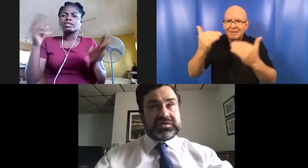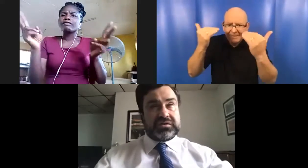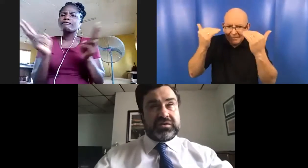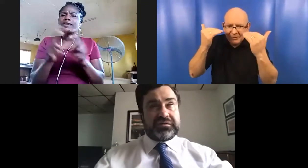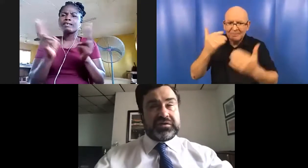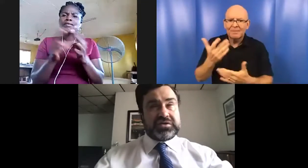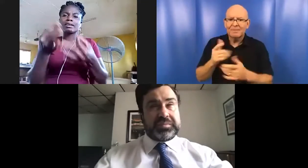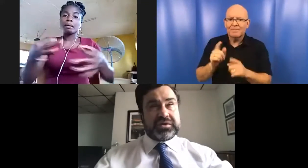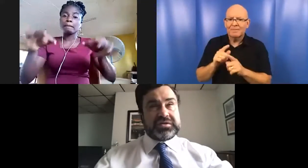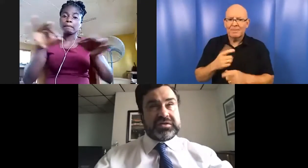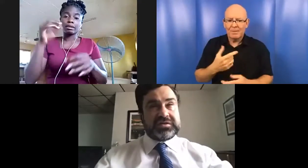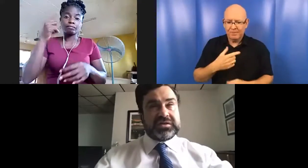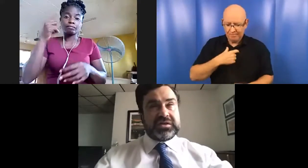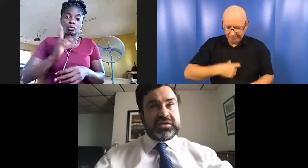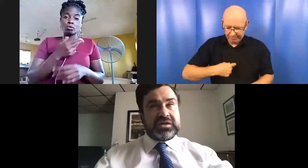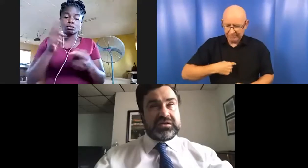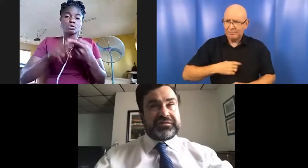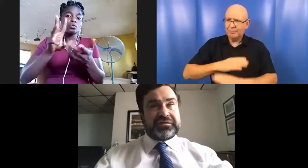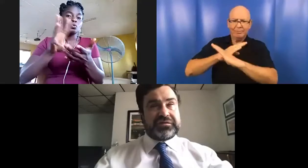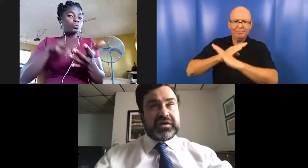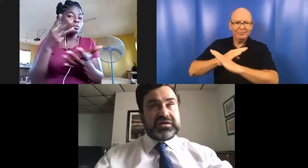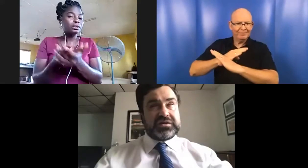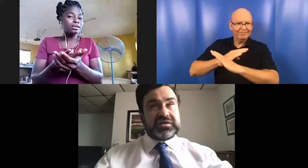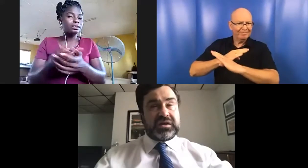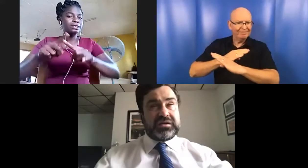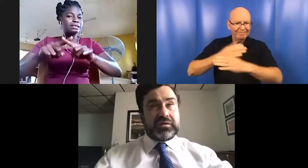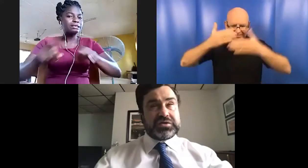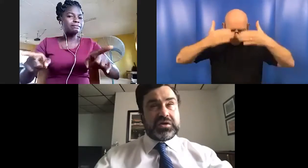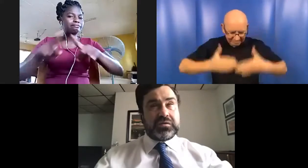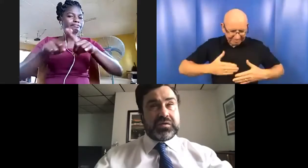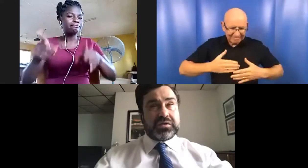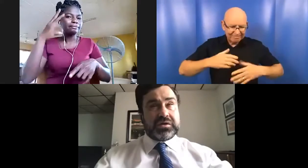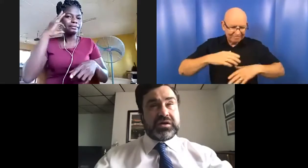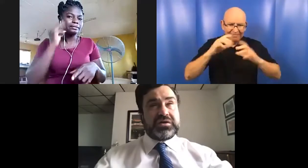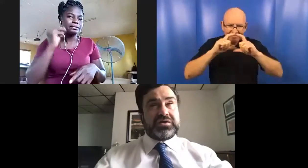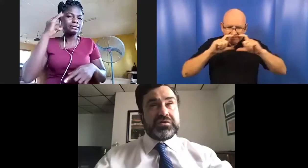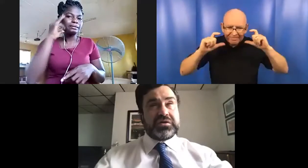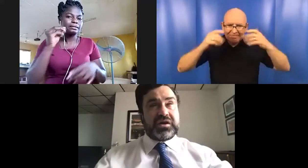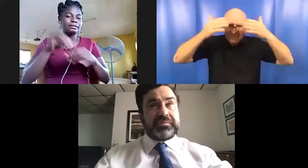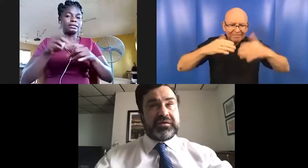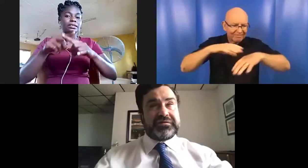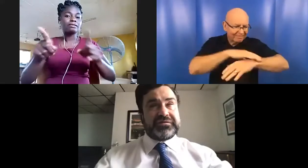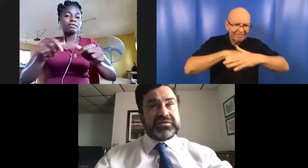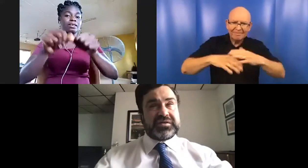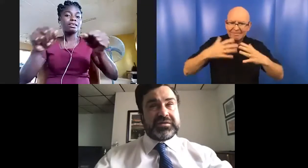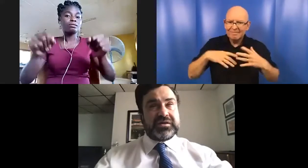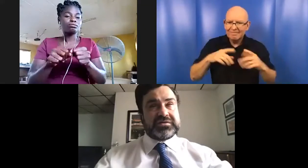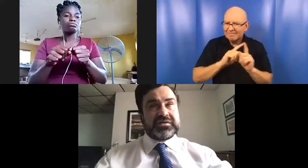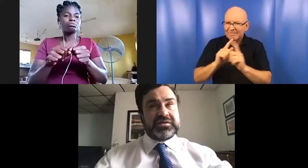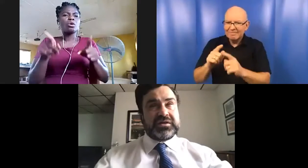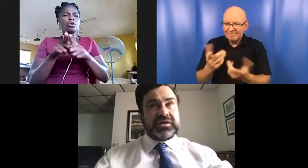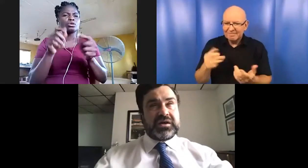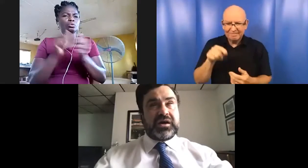witness different experiences in different areas, and also with regard to the type of